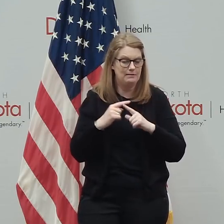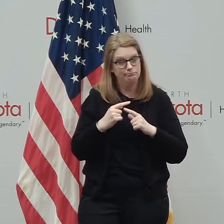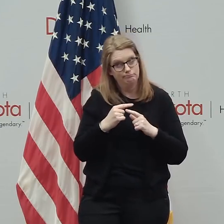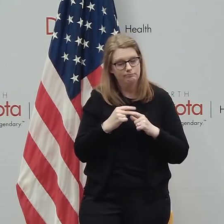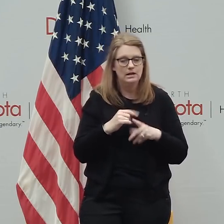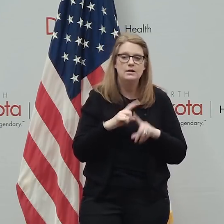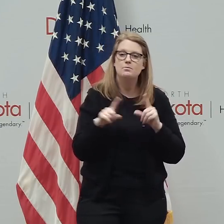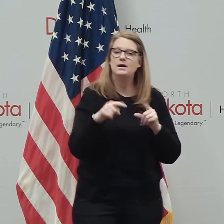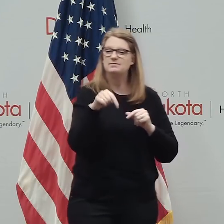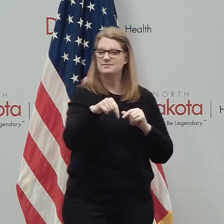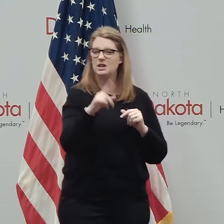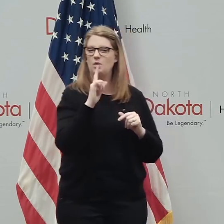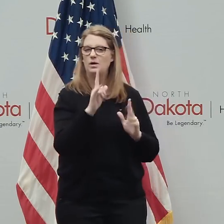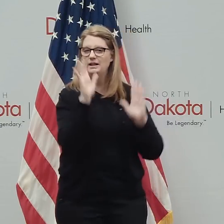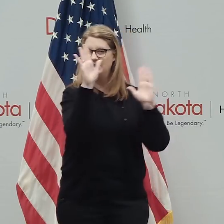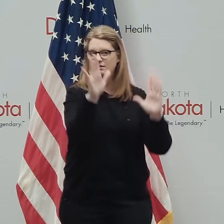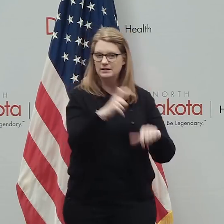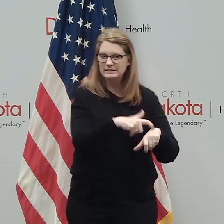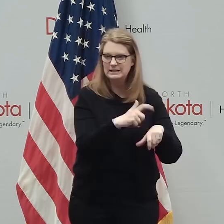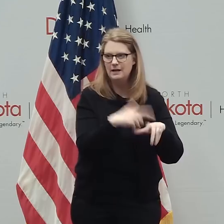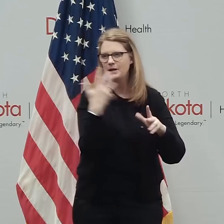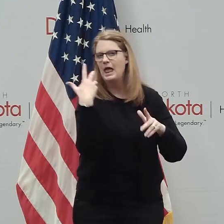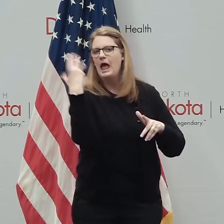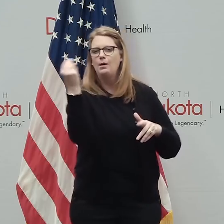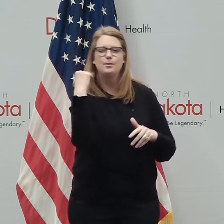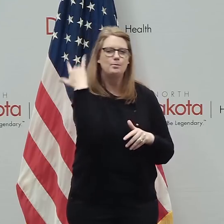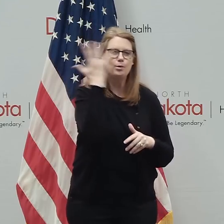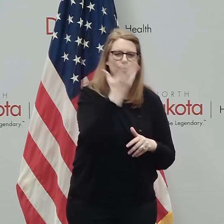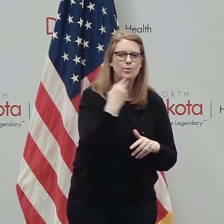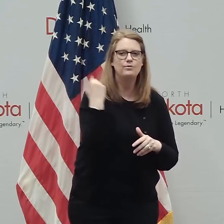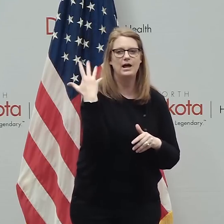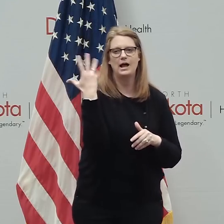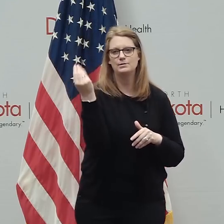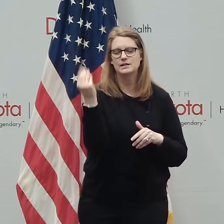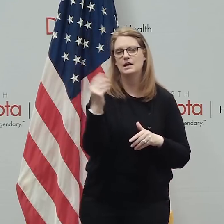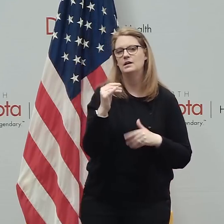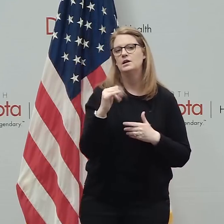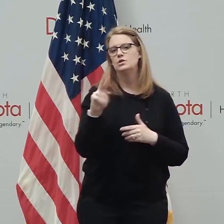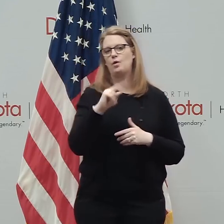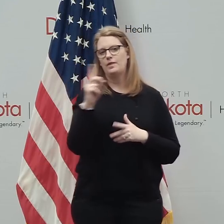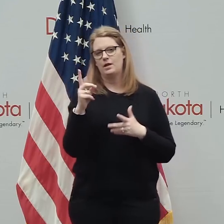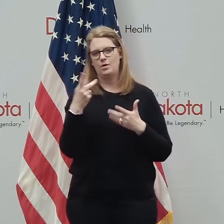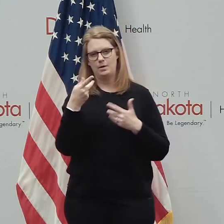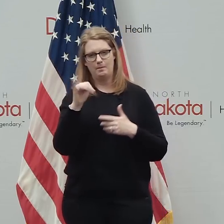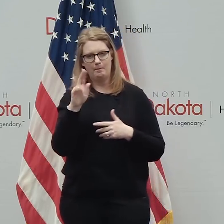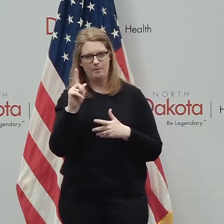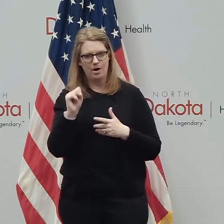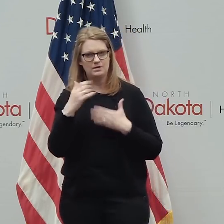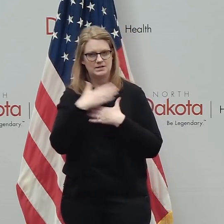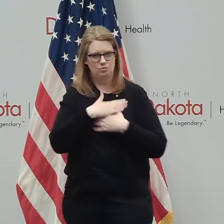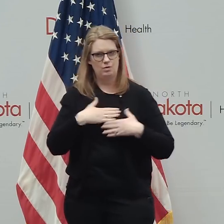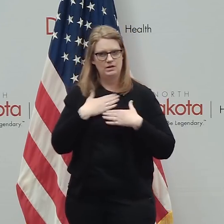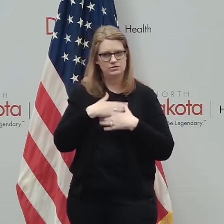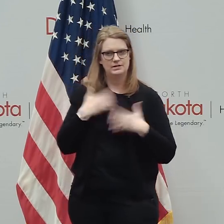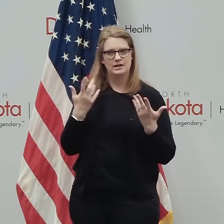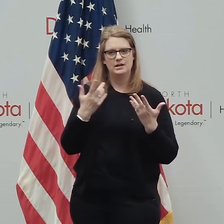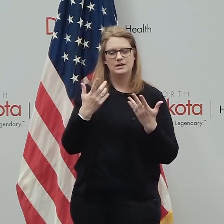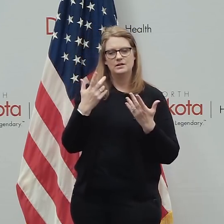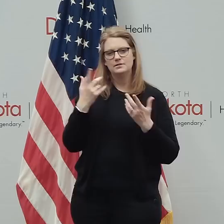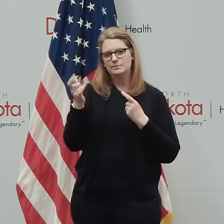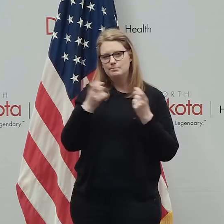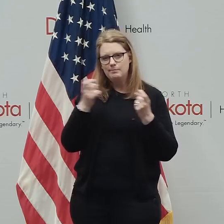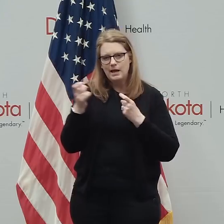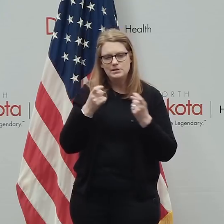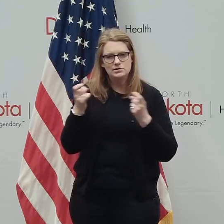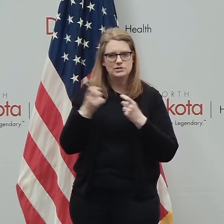a great time to be starting thinking about getting out in the beautiful outdoors. North Dakota Parks and Rec manages 15 beautiful parks and